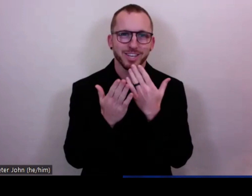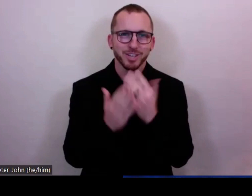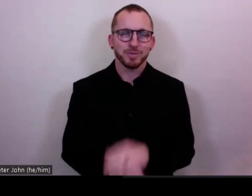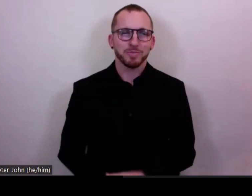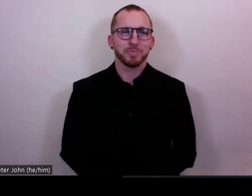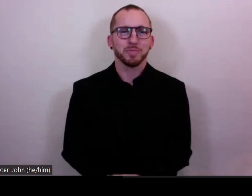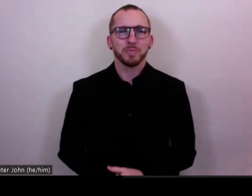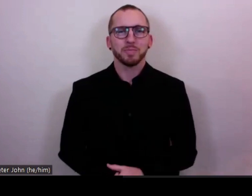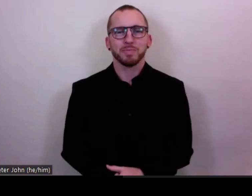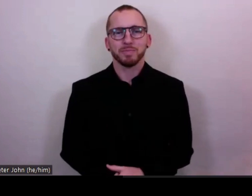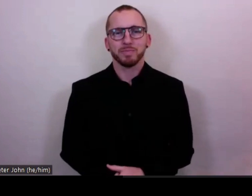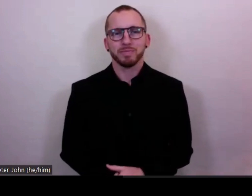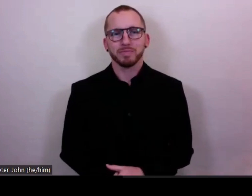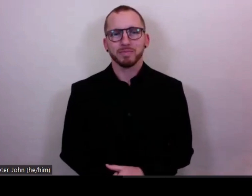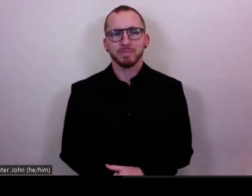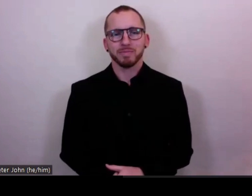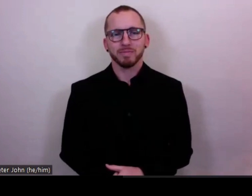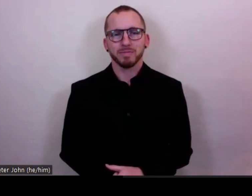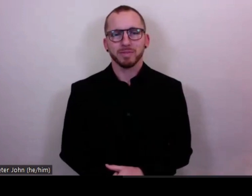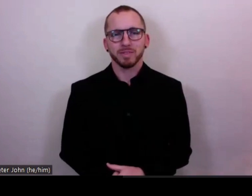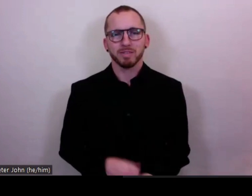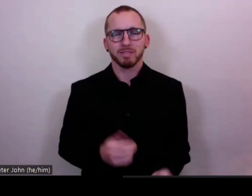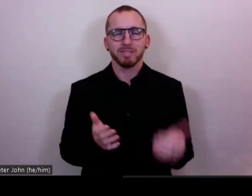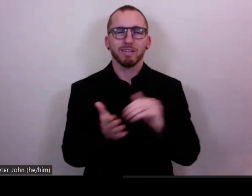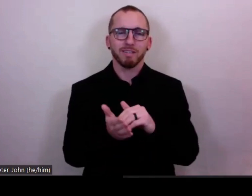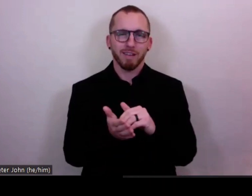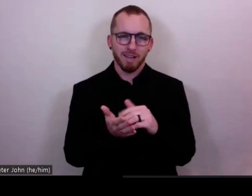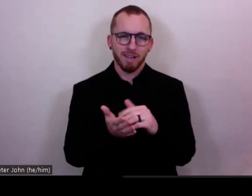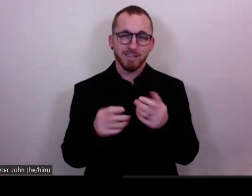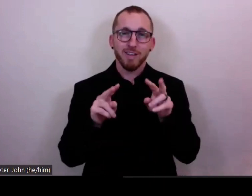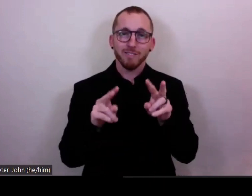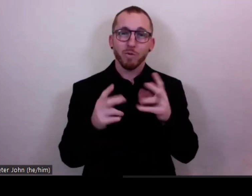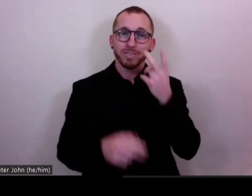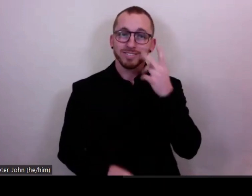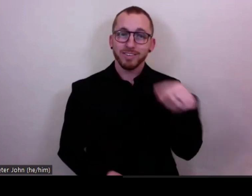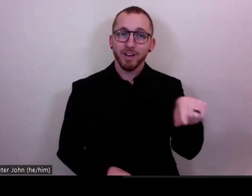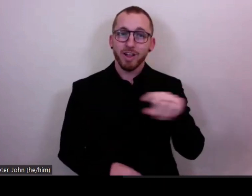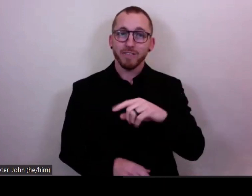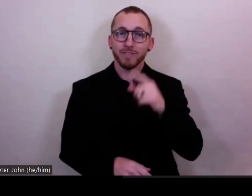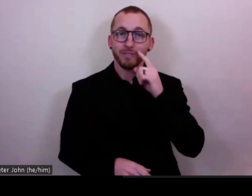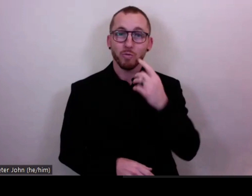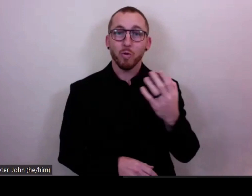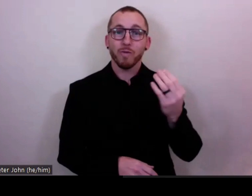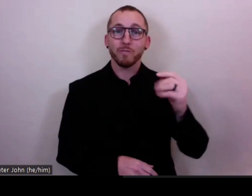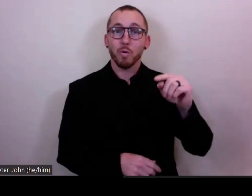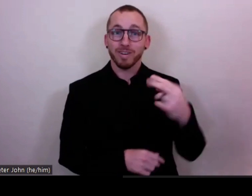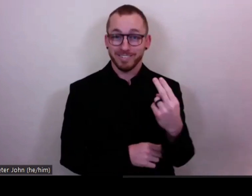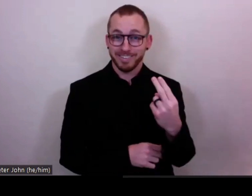And again, we look forward to seeing you for our 14th